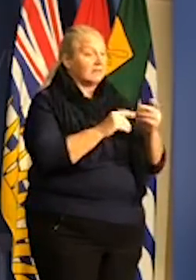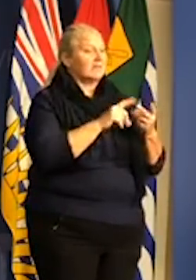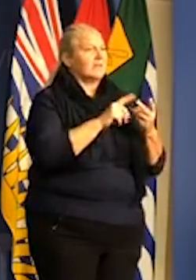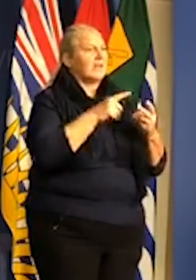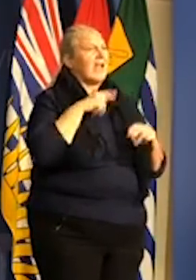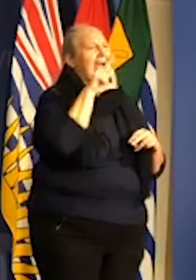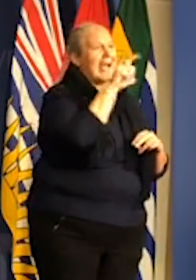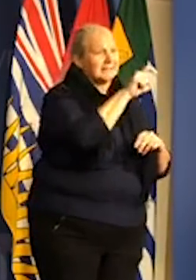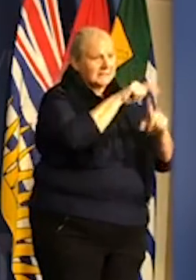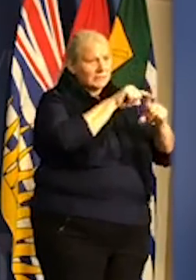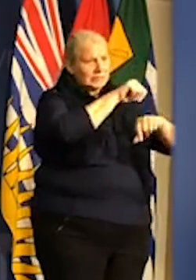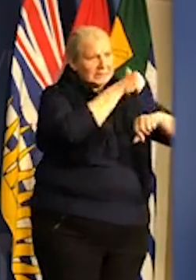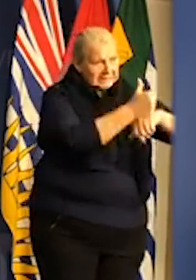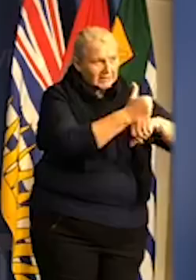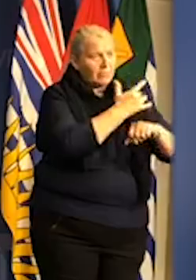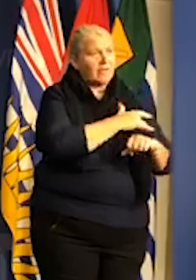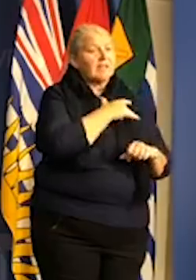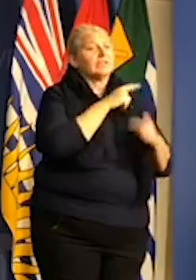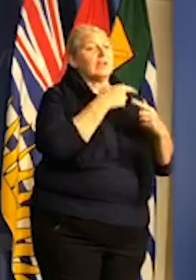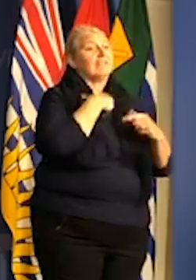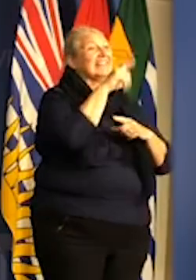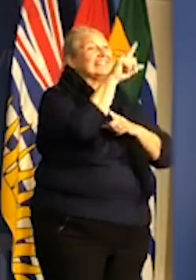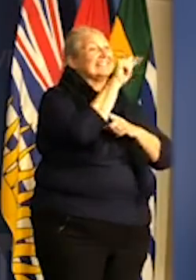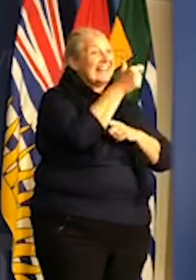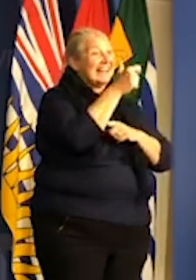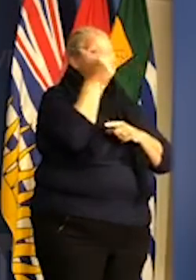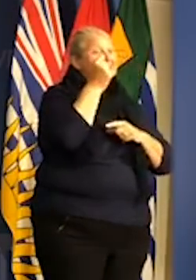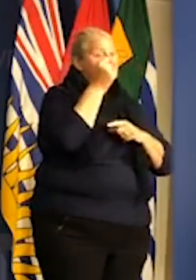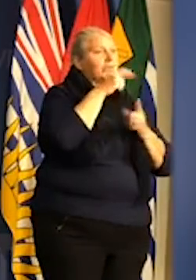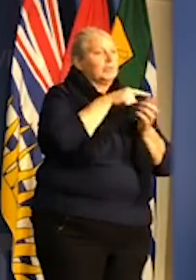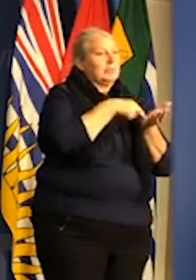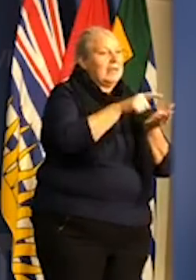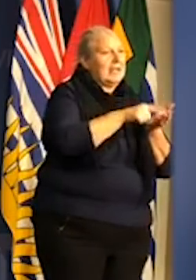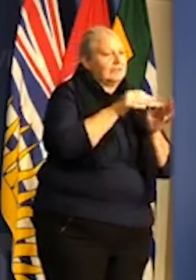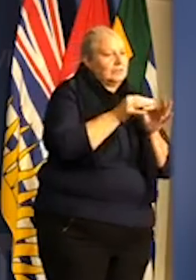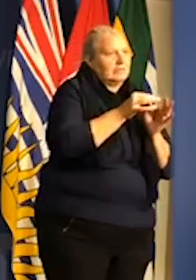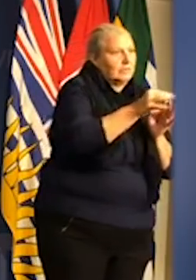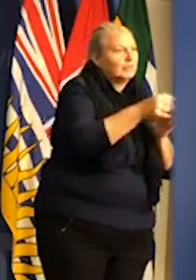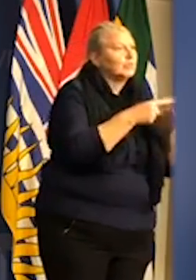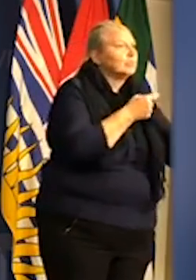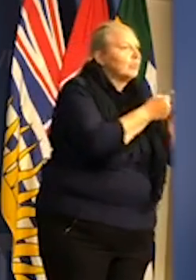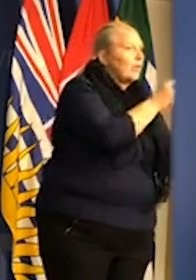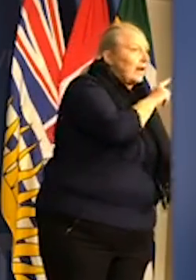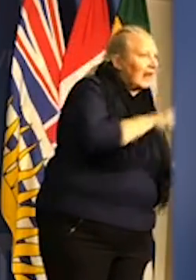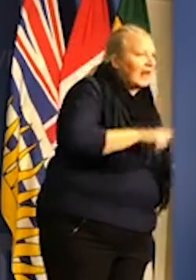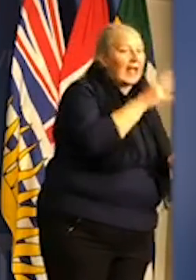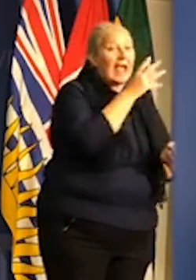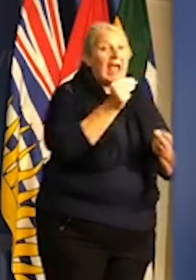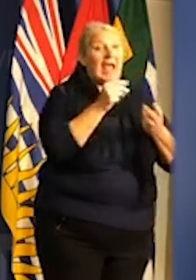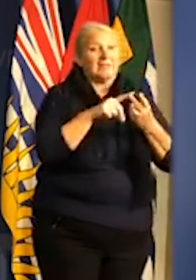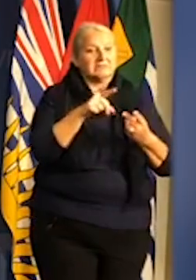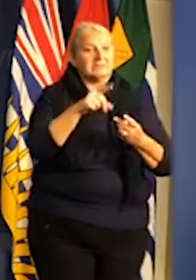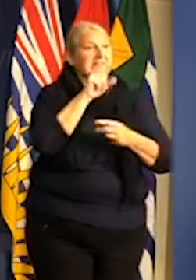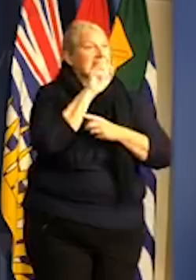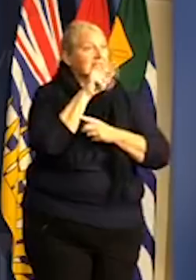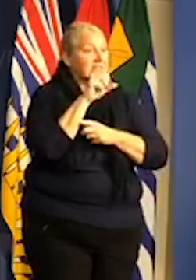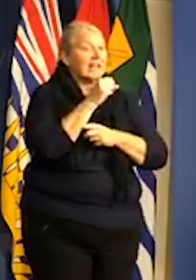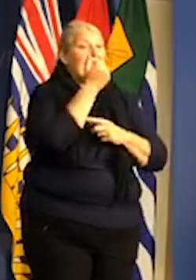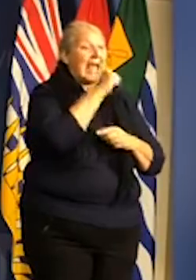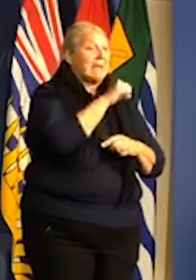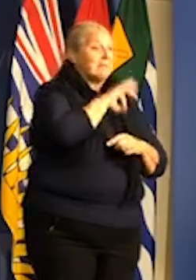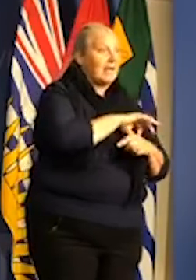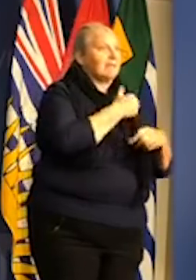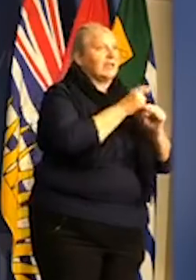to implement a business tax deferment program to support landlords and tenants and ensure that any benefits derived from the program